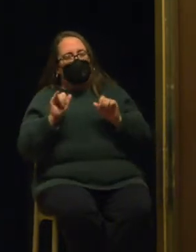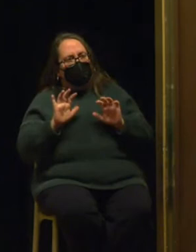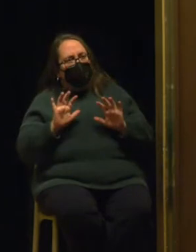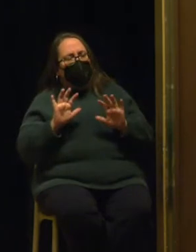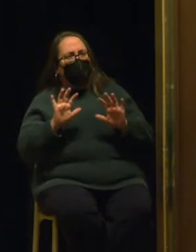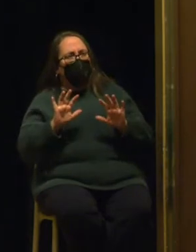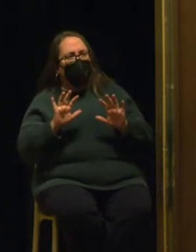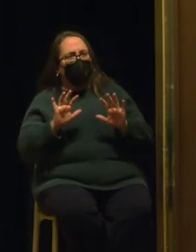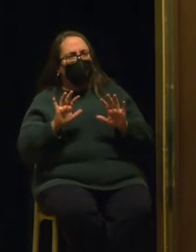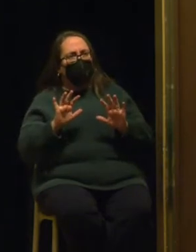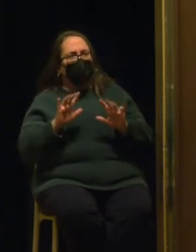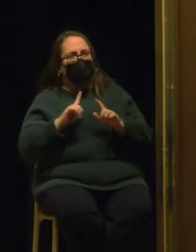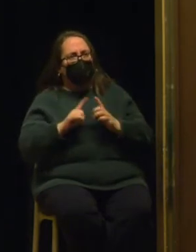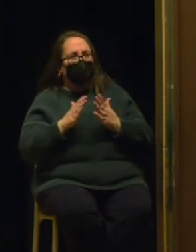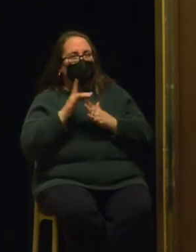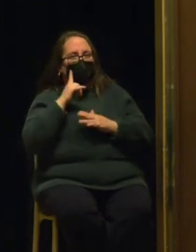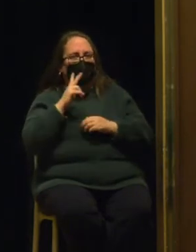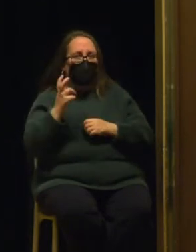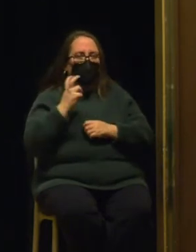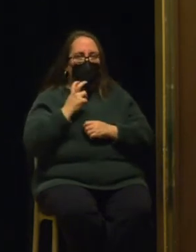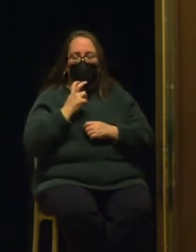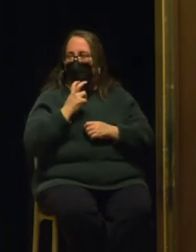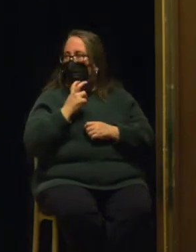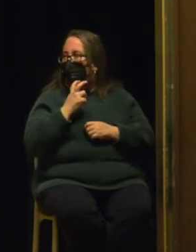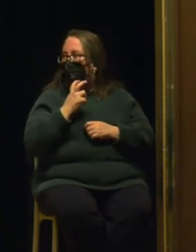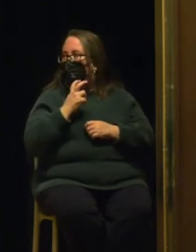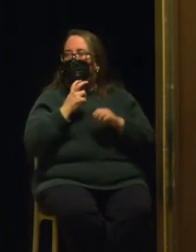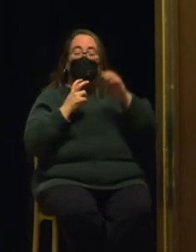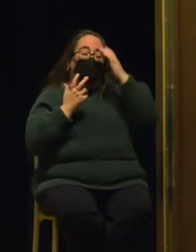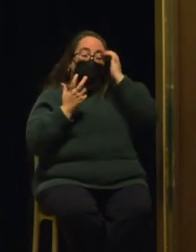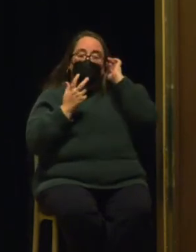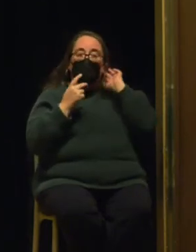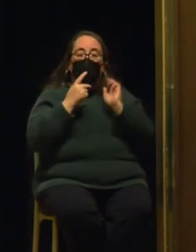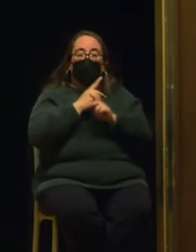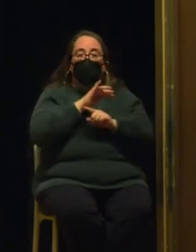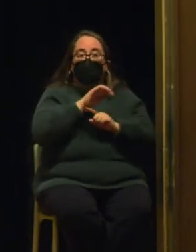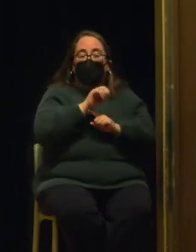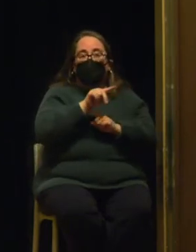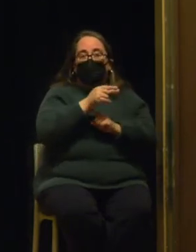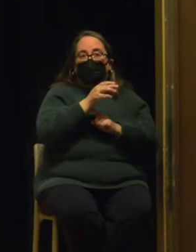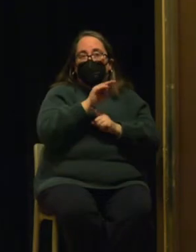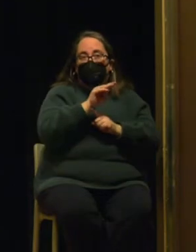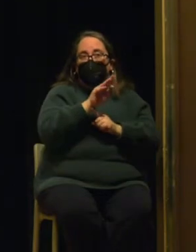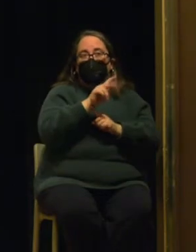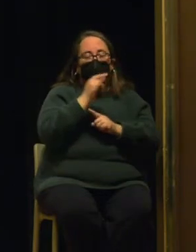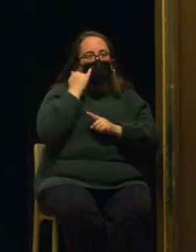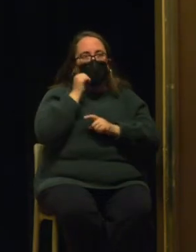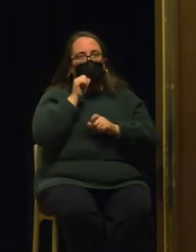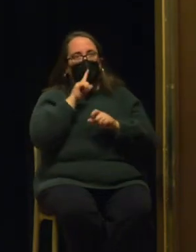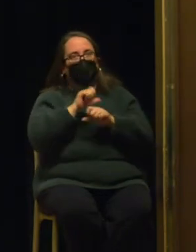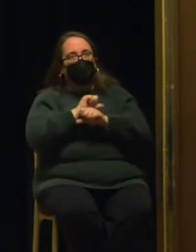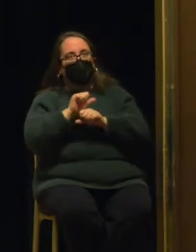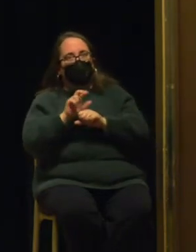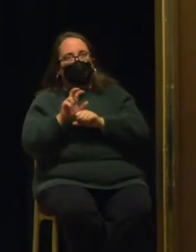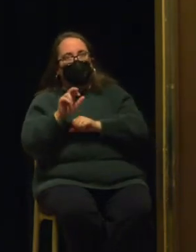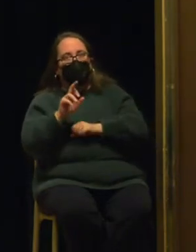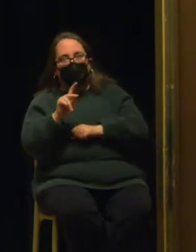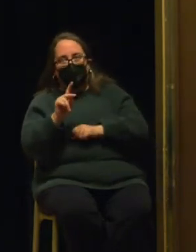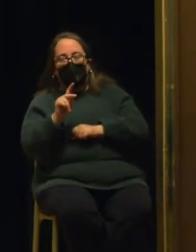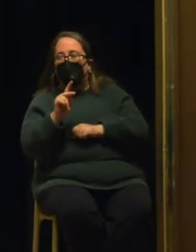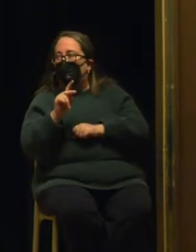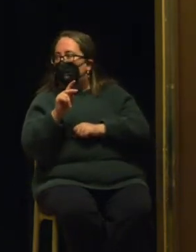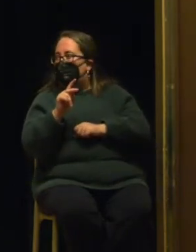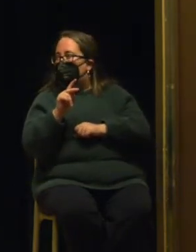through that for stock, worst case scenario, phantom stock, if not outright equity, and then take us through